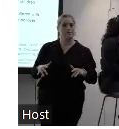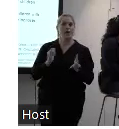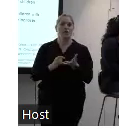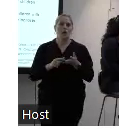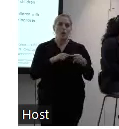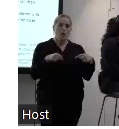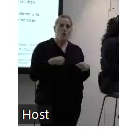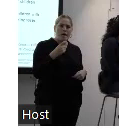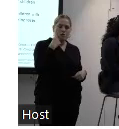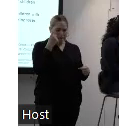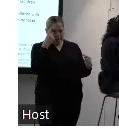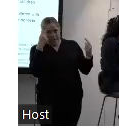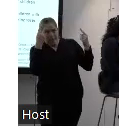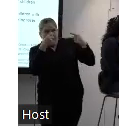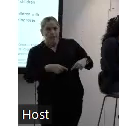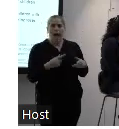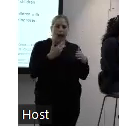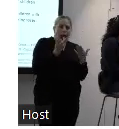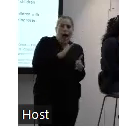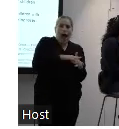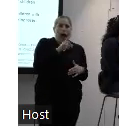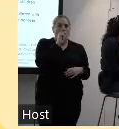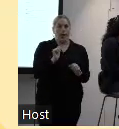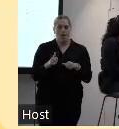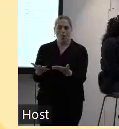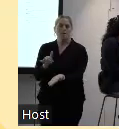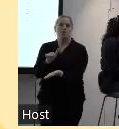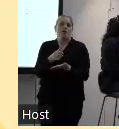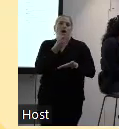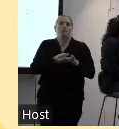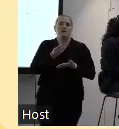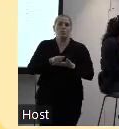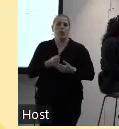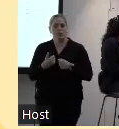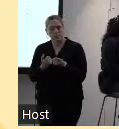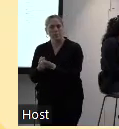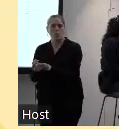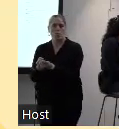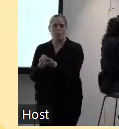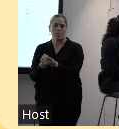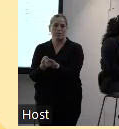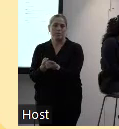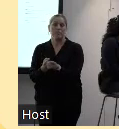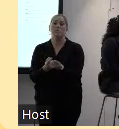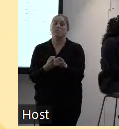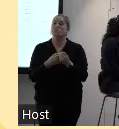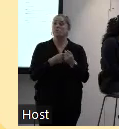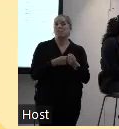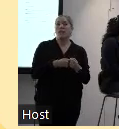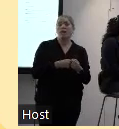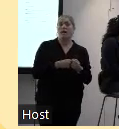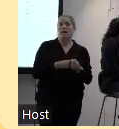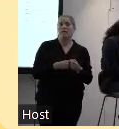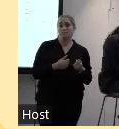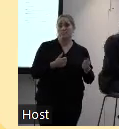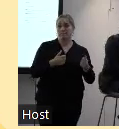to build in some support or some resources? So what we've started doing now, and this slide's a little bit busy,